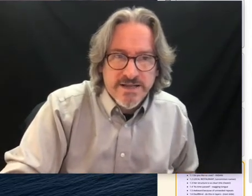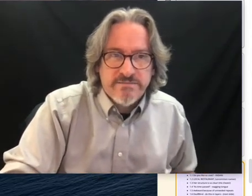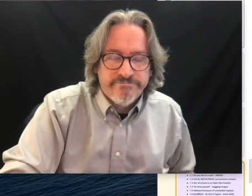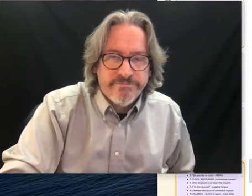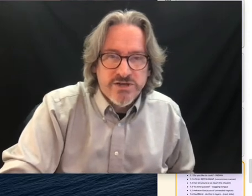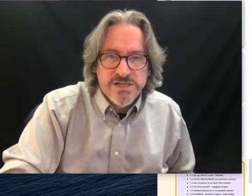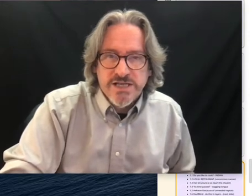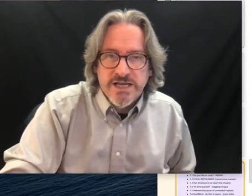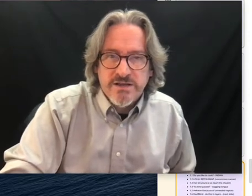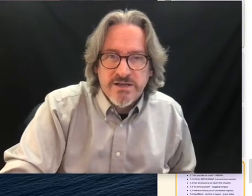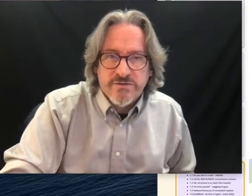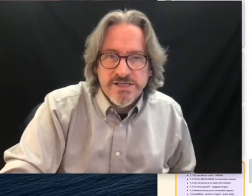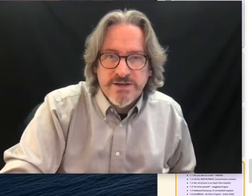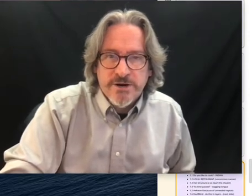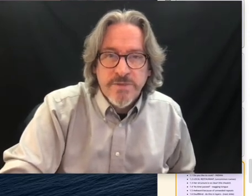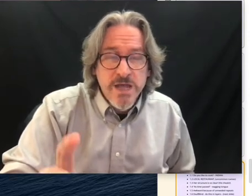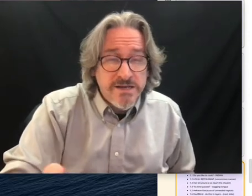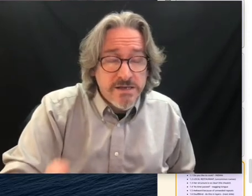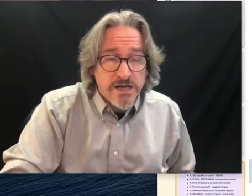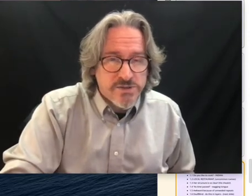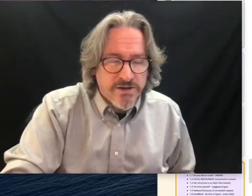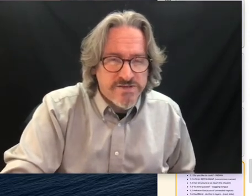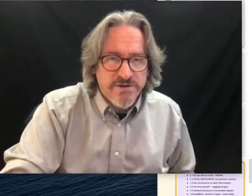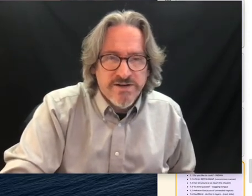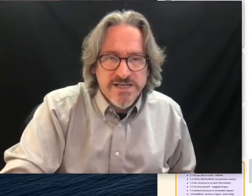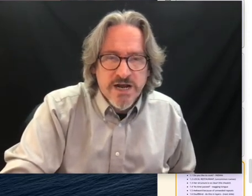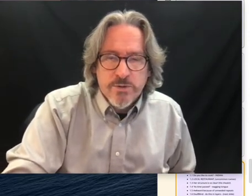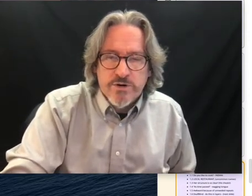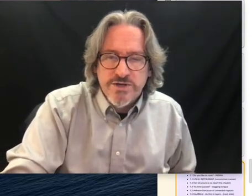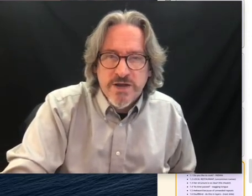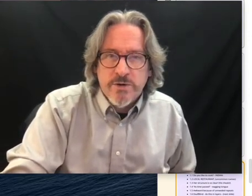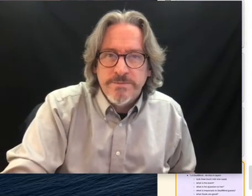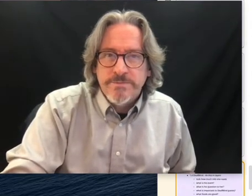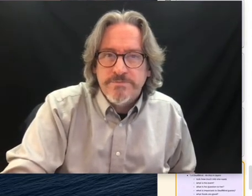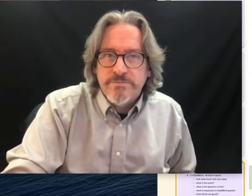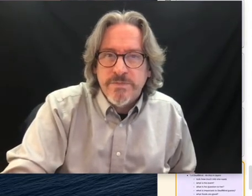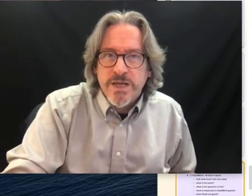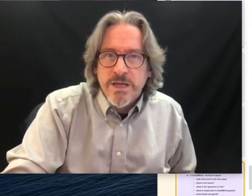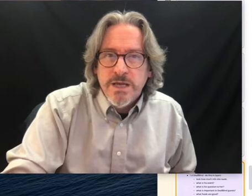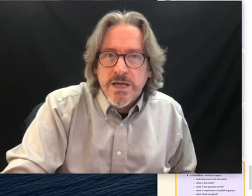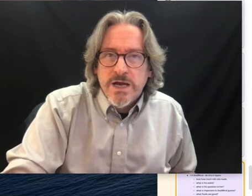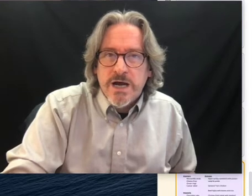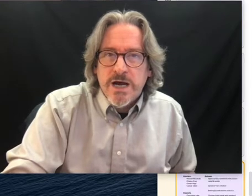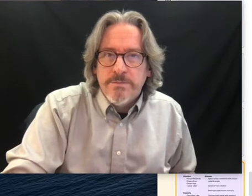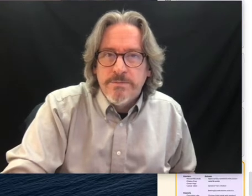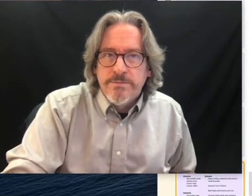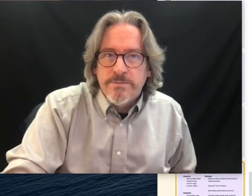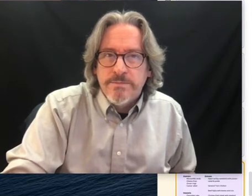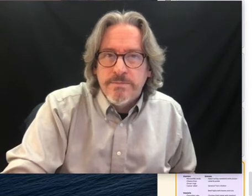understand that there's a slight difference in there. So I'll give some advice on how to approach that one.